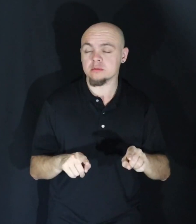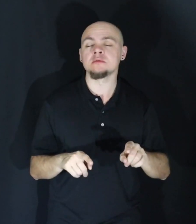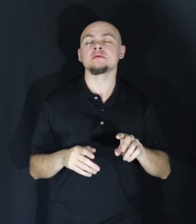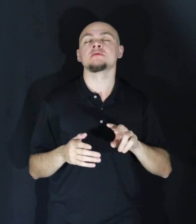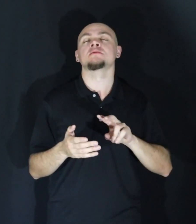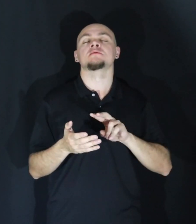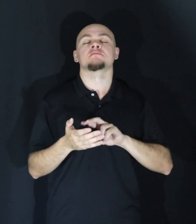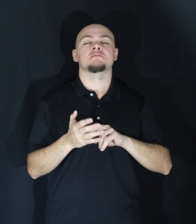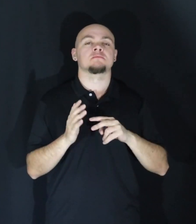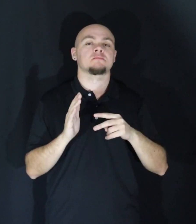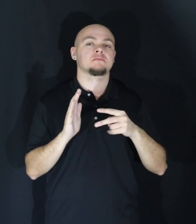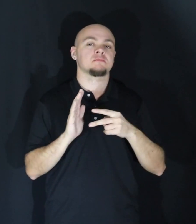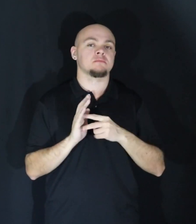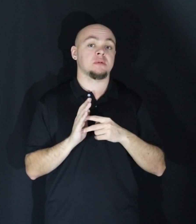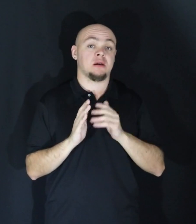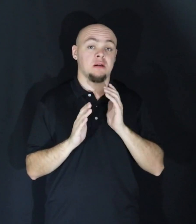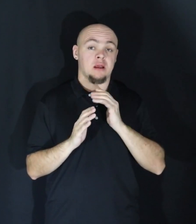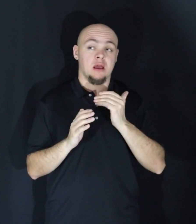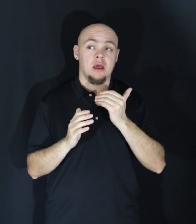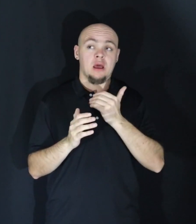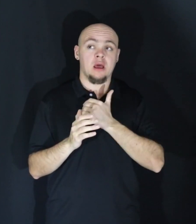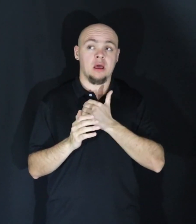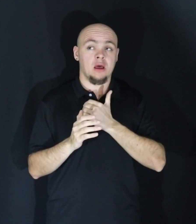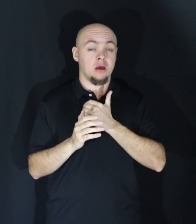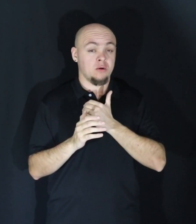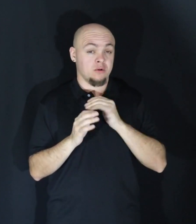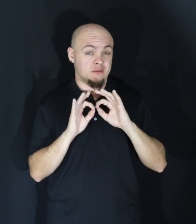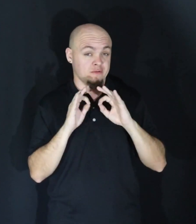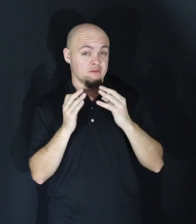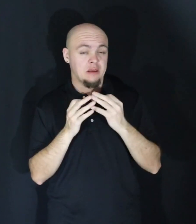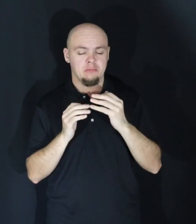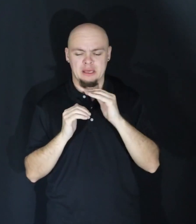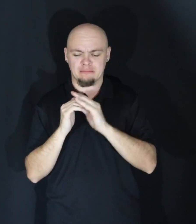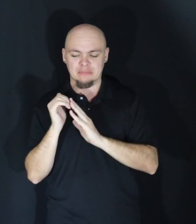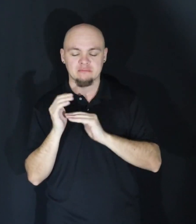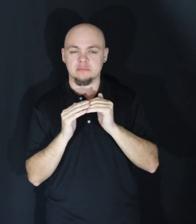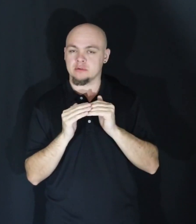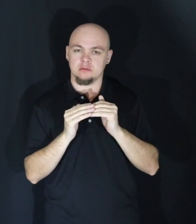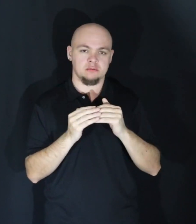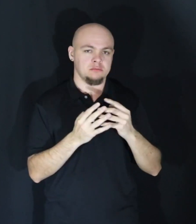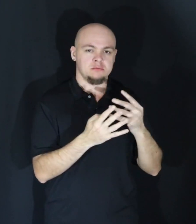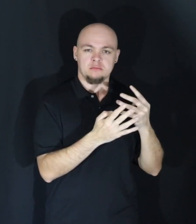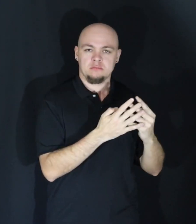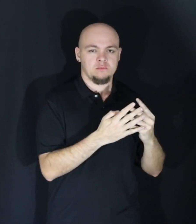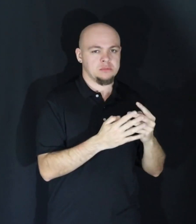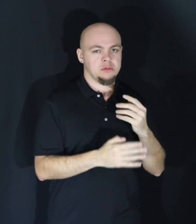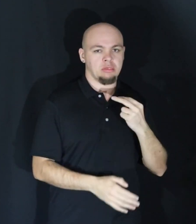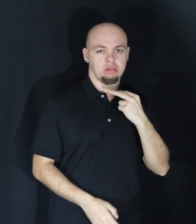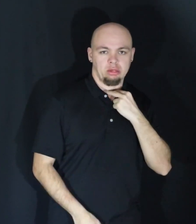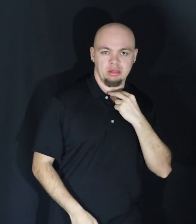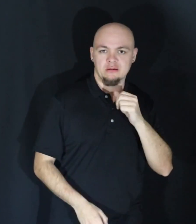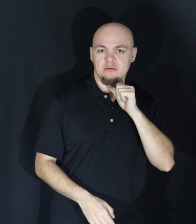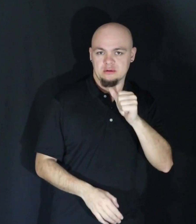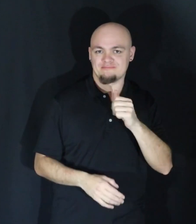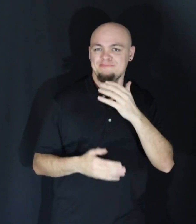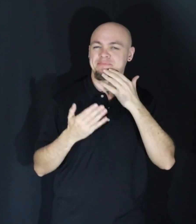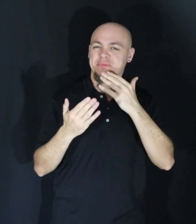comfort of our loved ones and not in the confinement of a prison. Thank you.